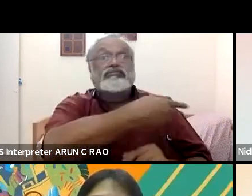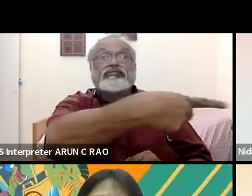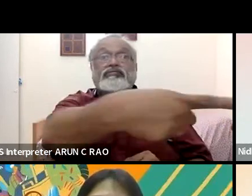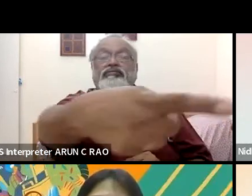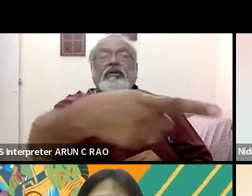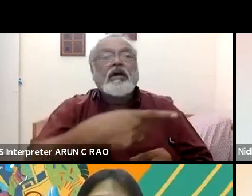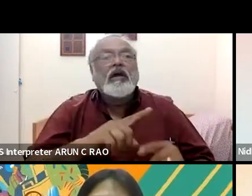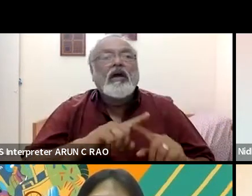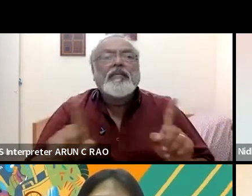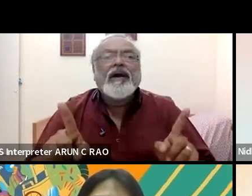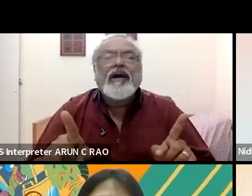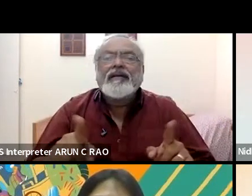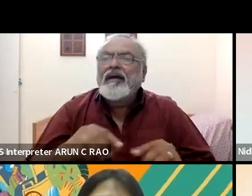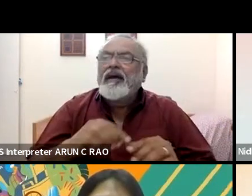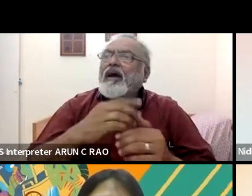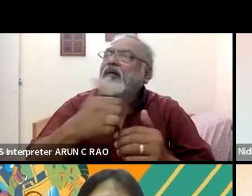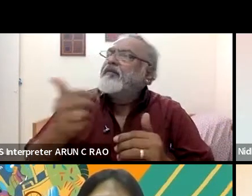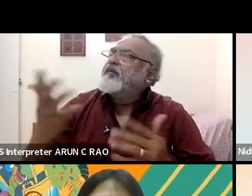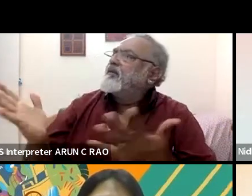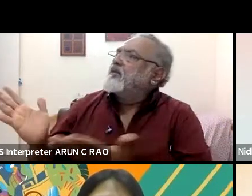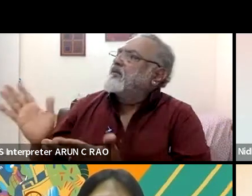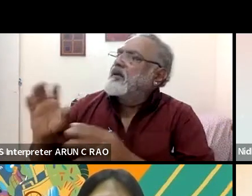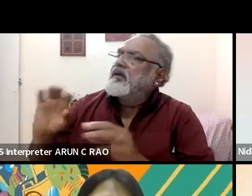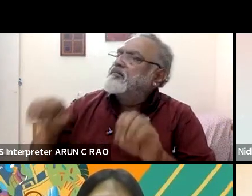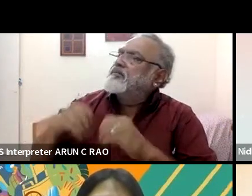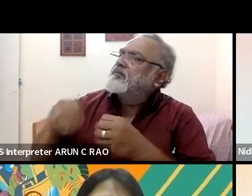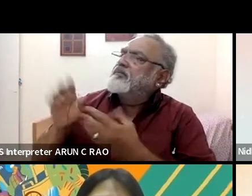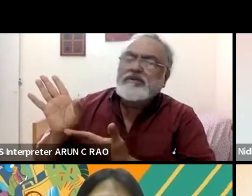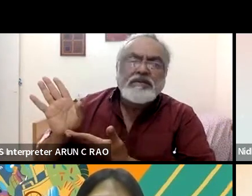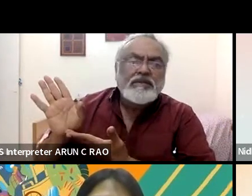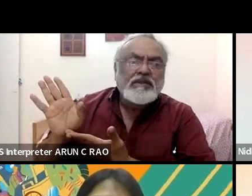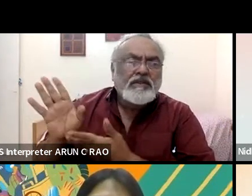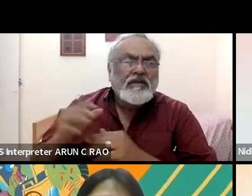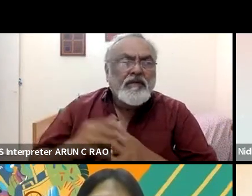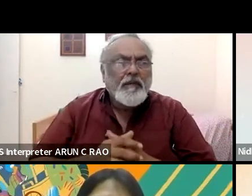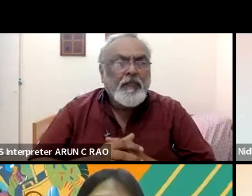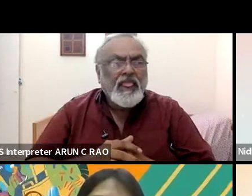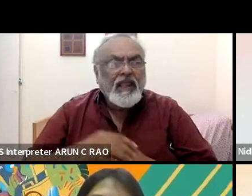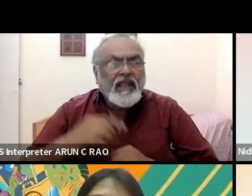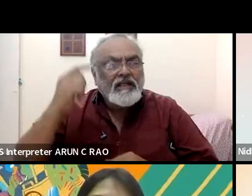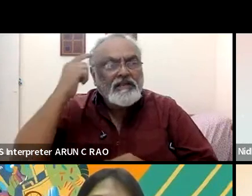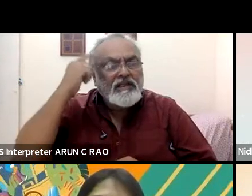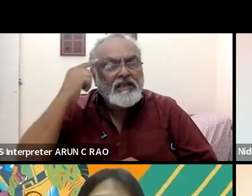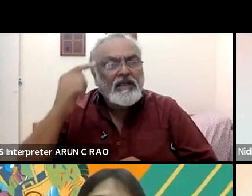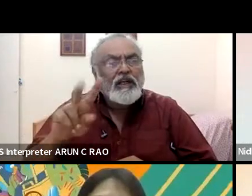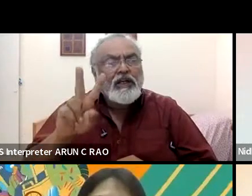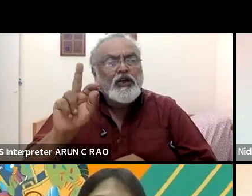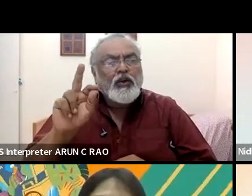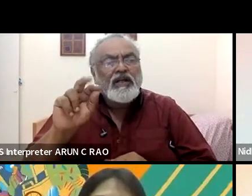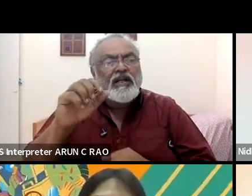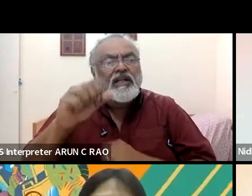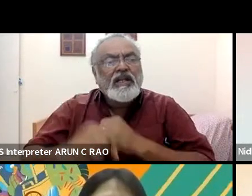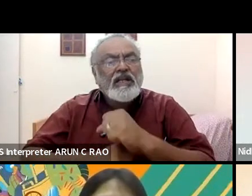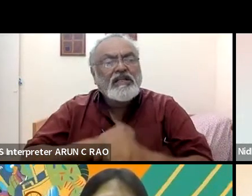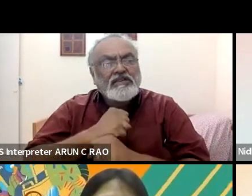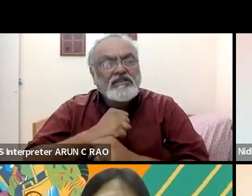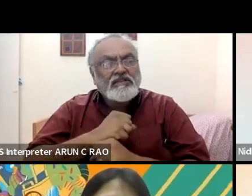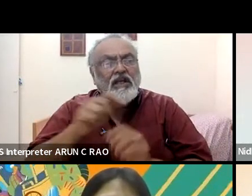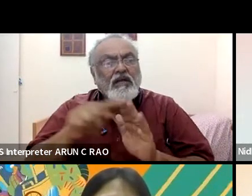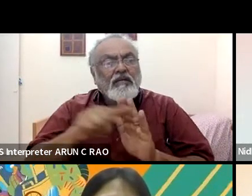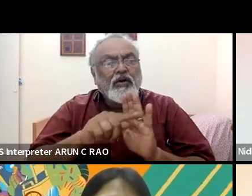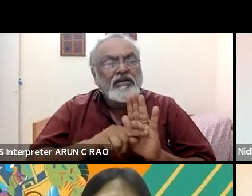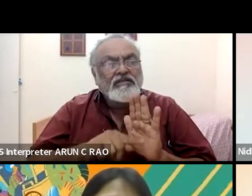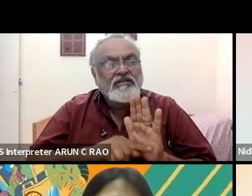most of the time, and my 15 some year, 20-year career of being in policy, NGO and all, we